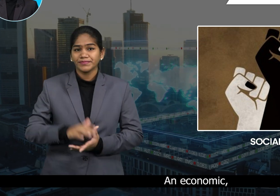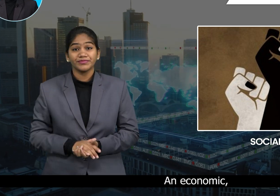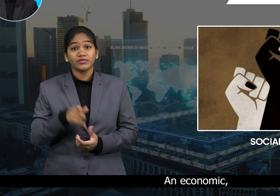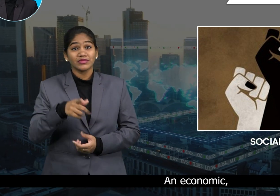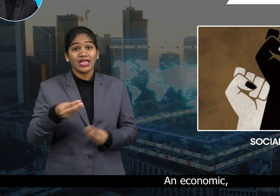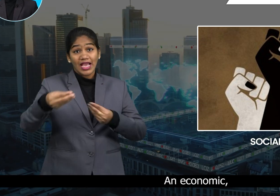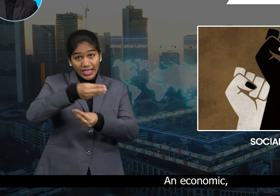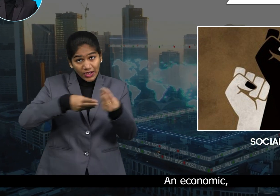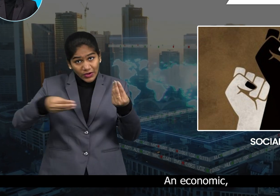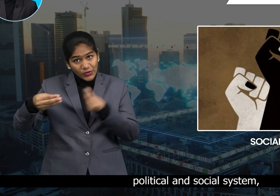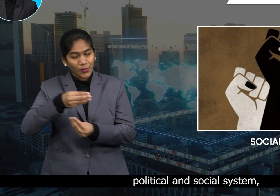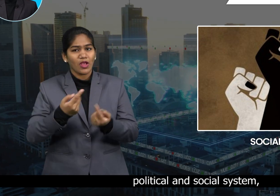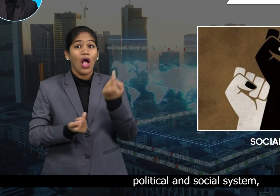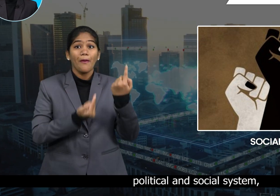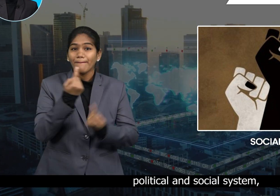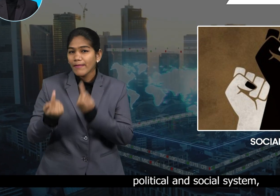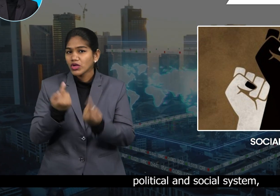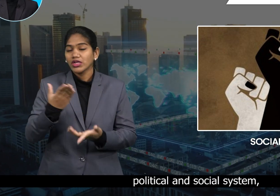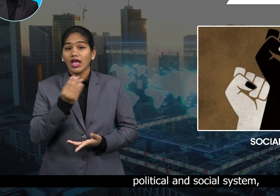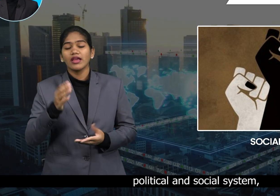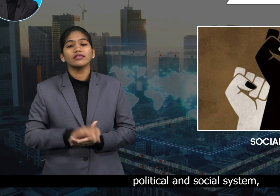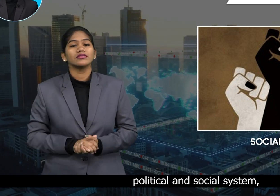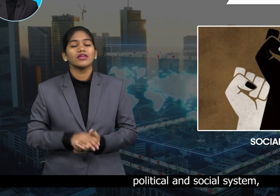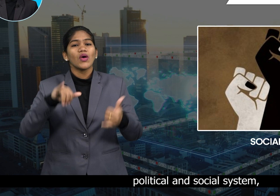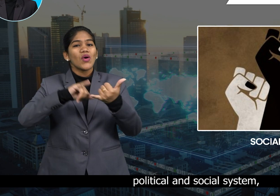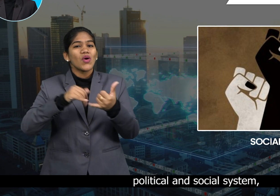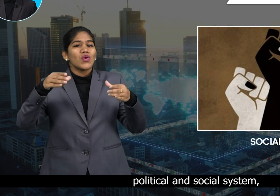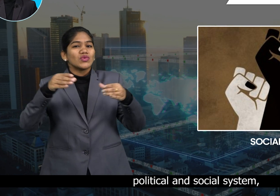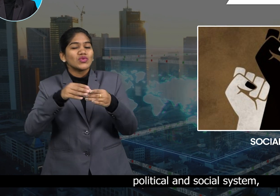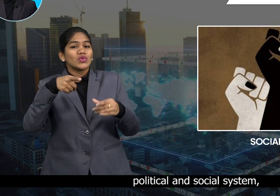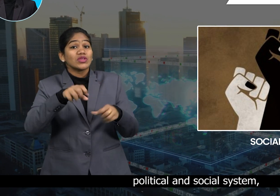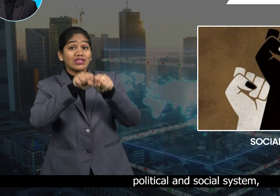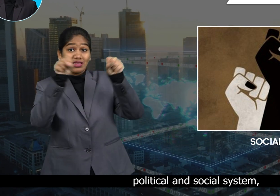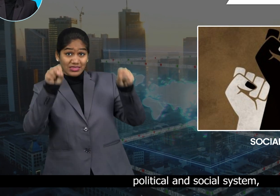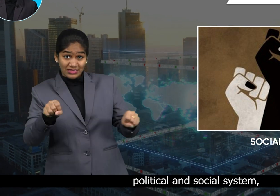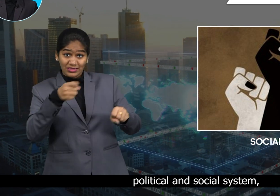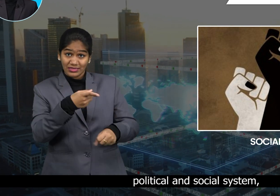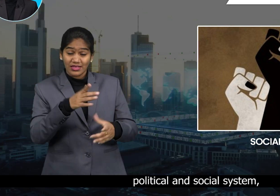an economic, political and social system